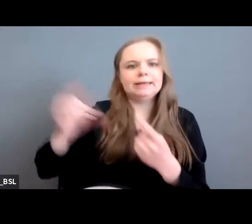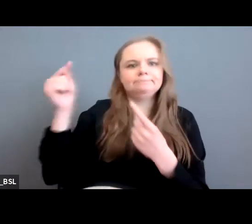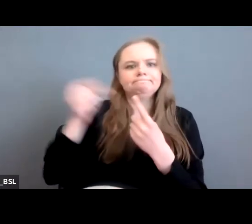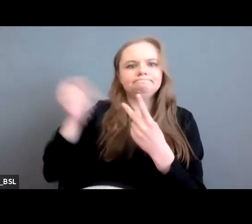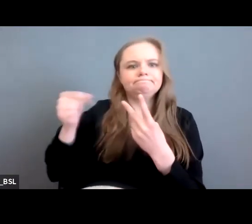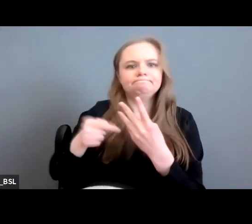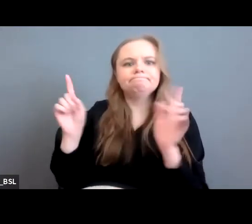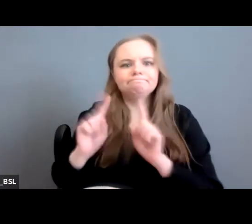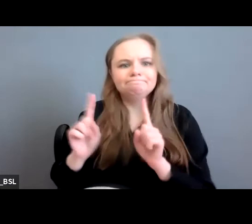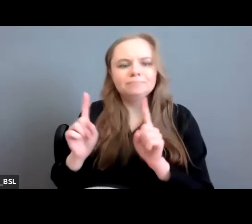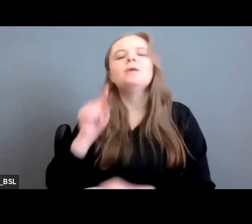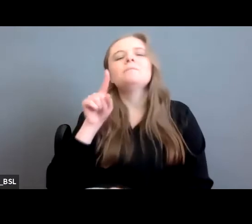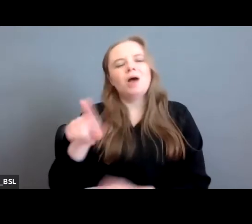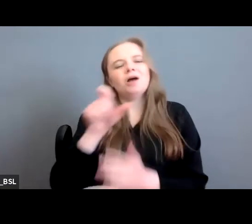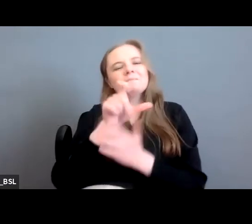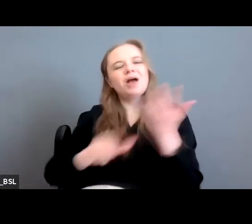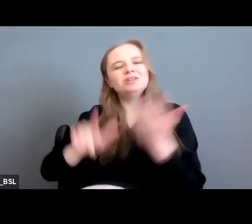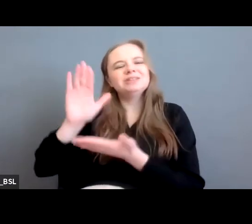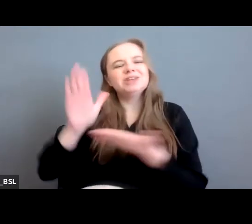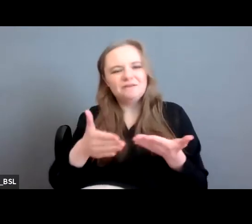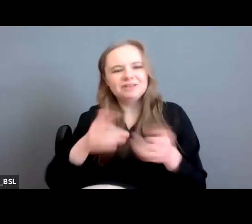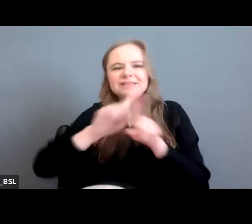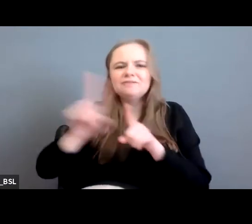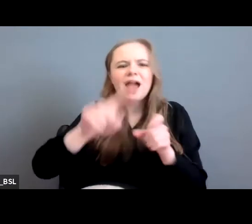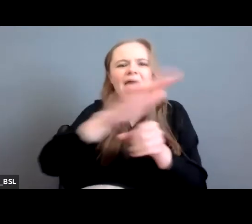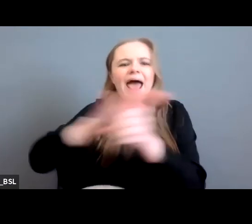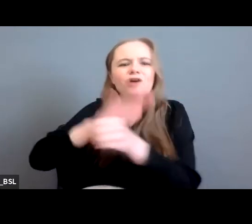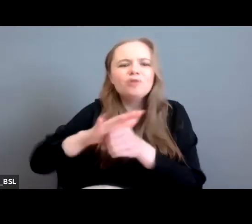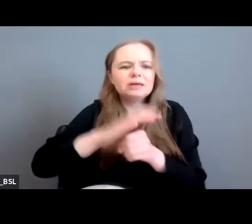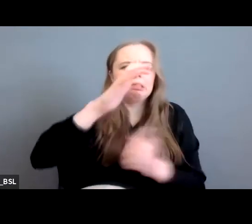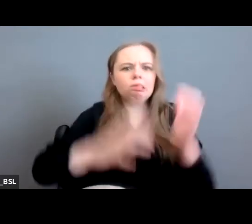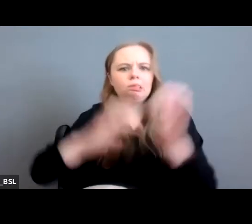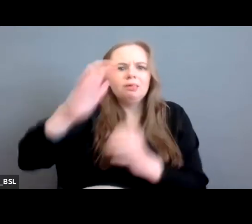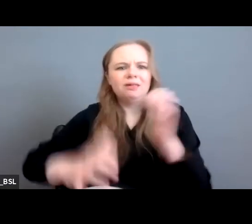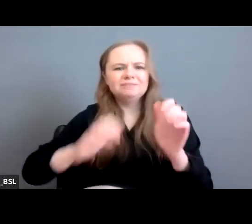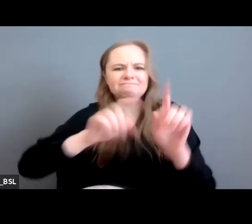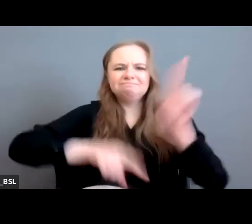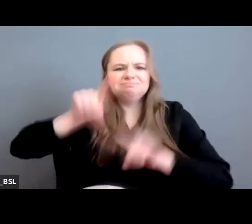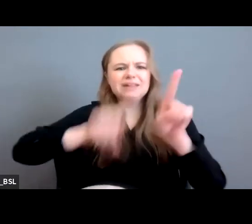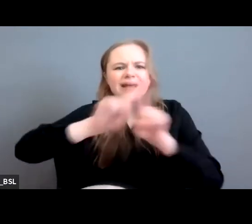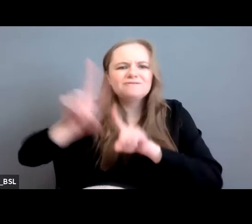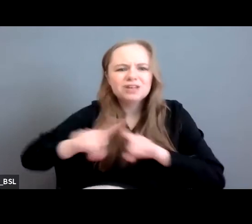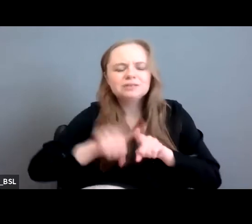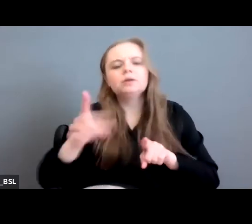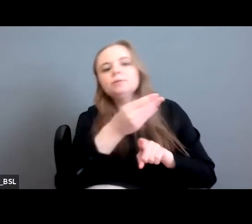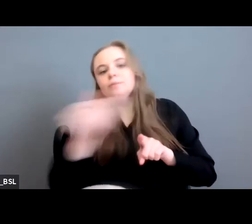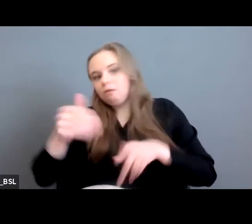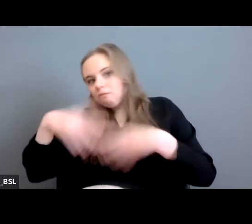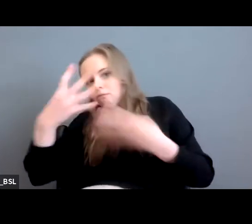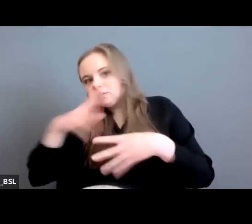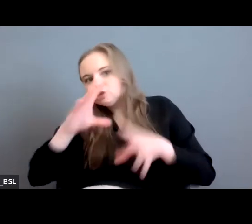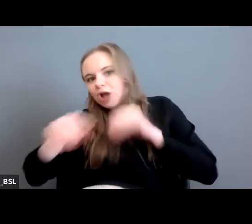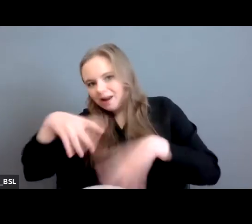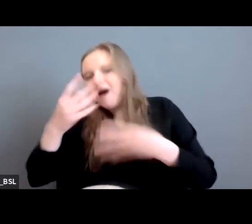of disability services is something that I think I can see in some of the comments in the chat other people are talking